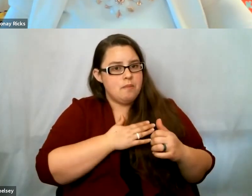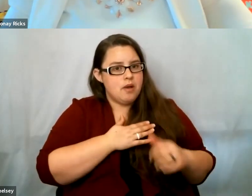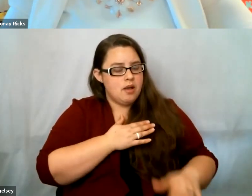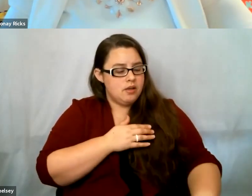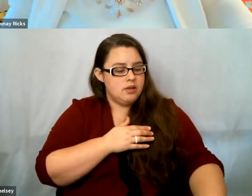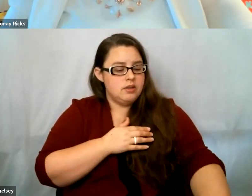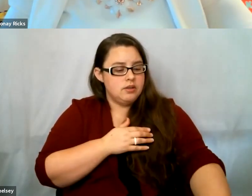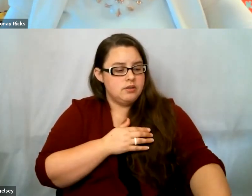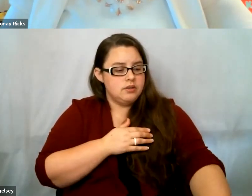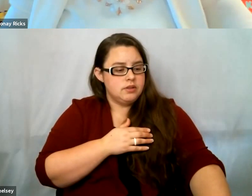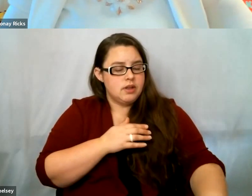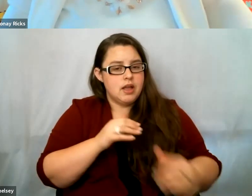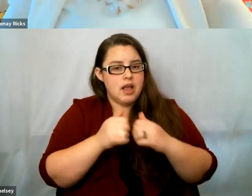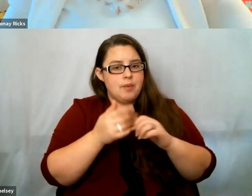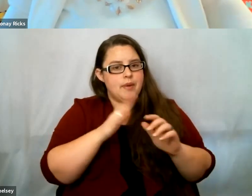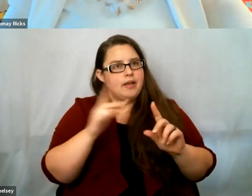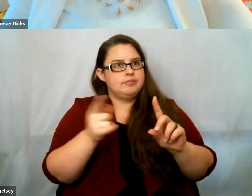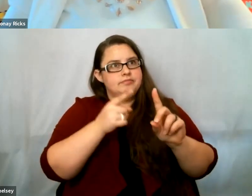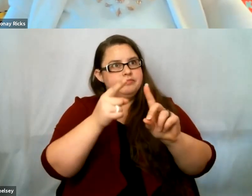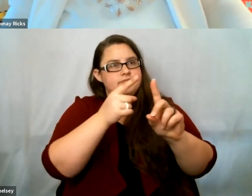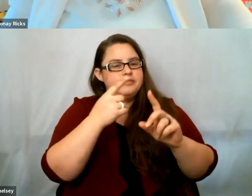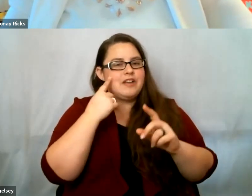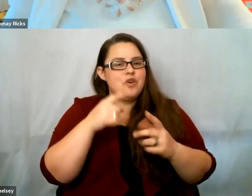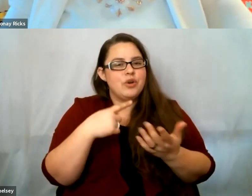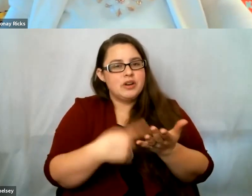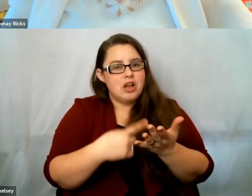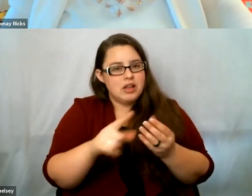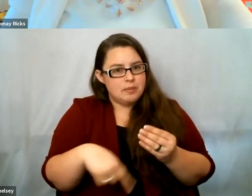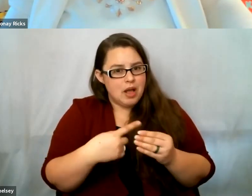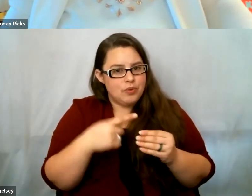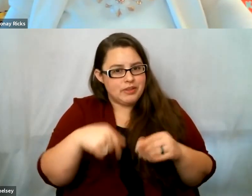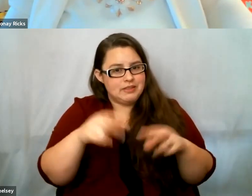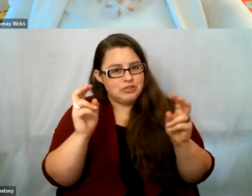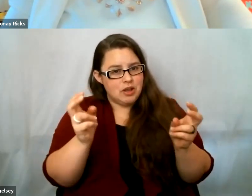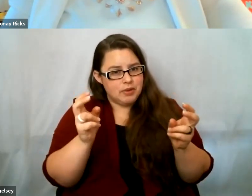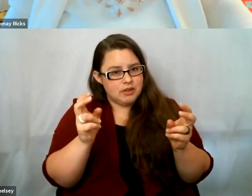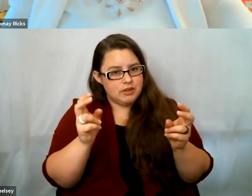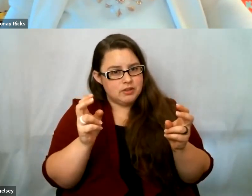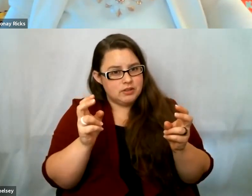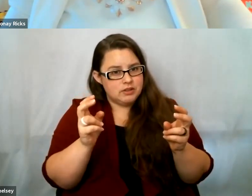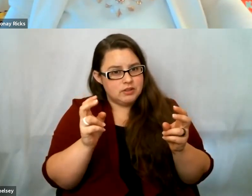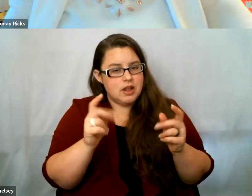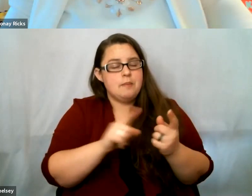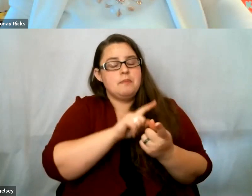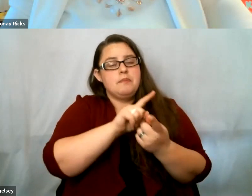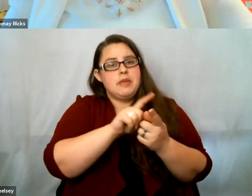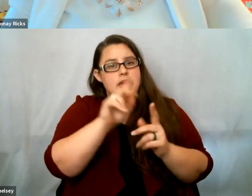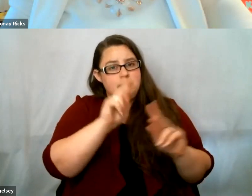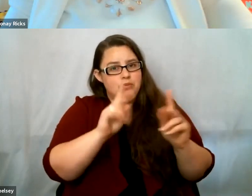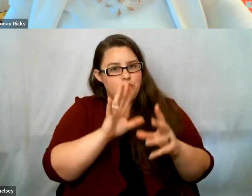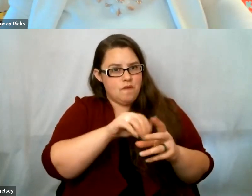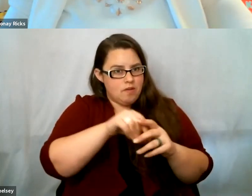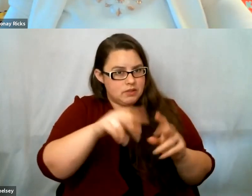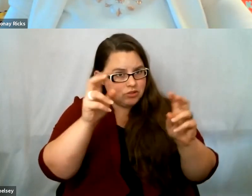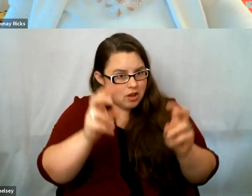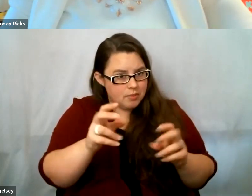gone in this direction of talking about this topic, meeting people who are involved in this topic, meeting someone